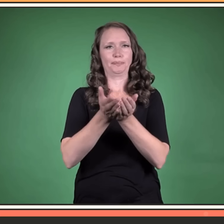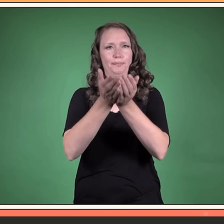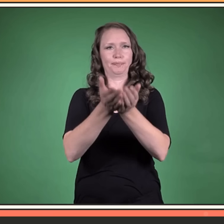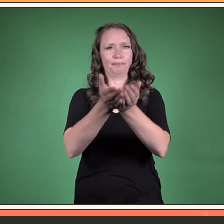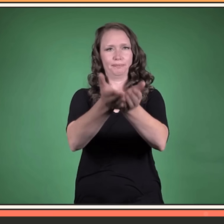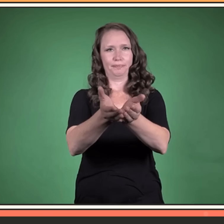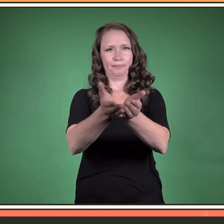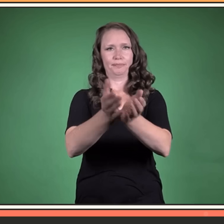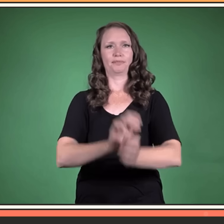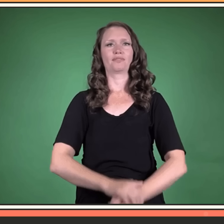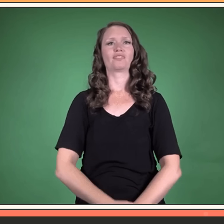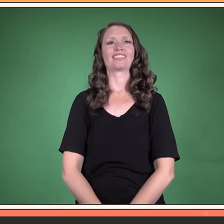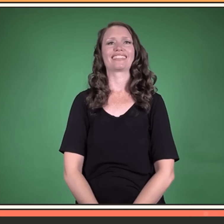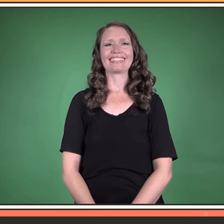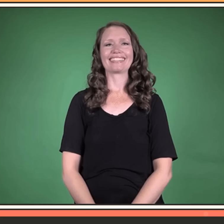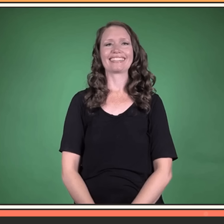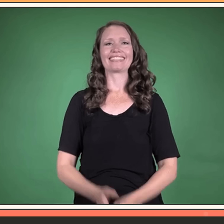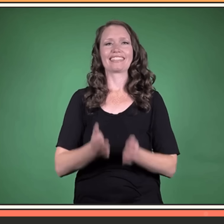Boat.